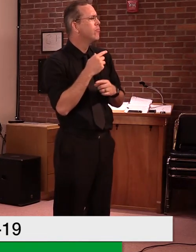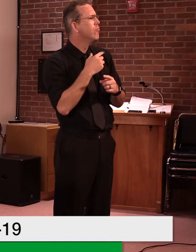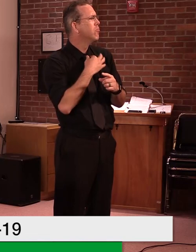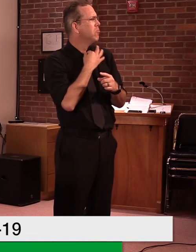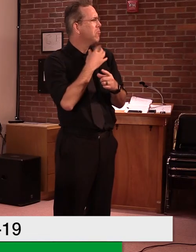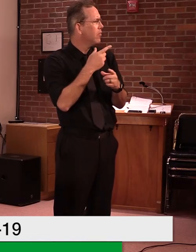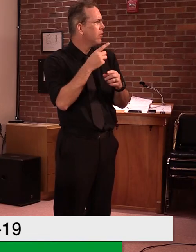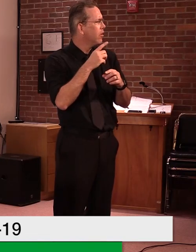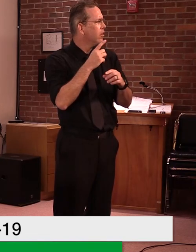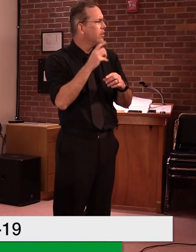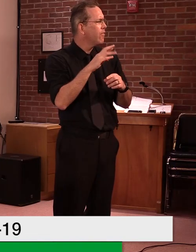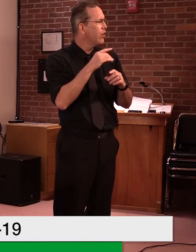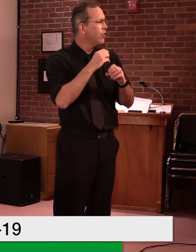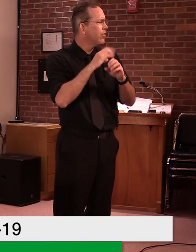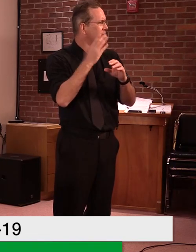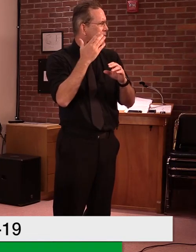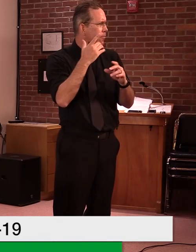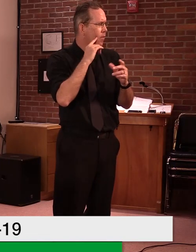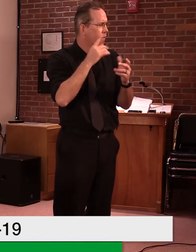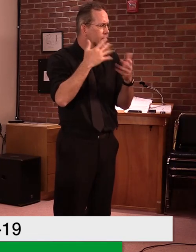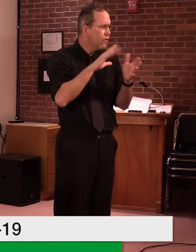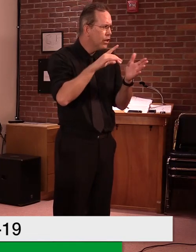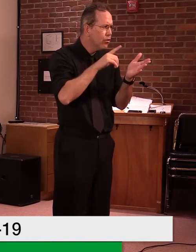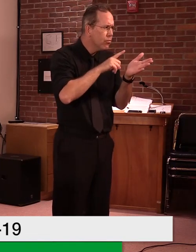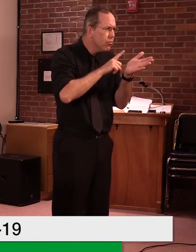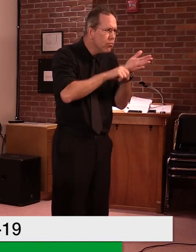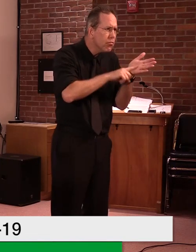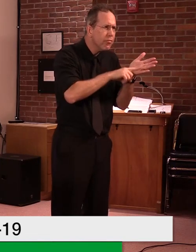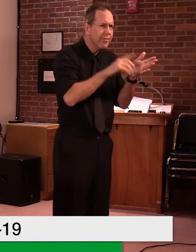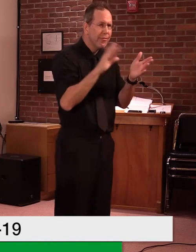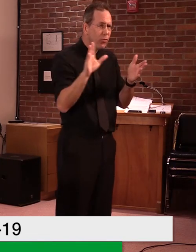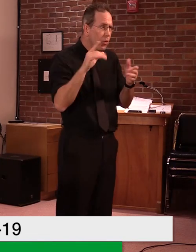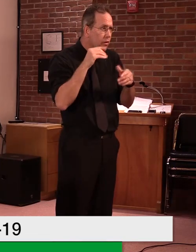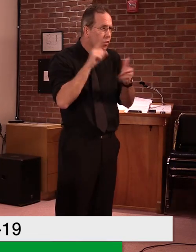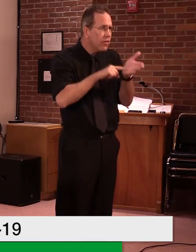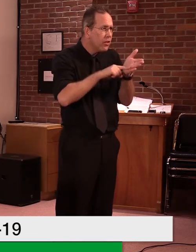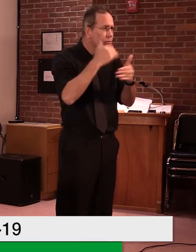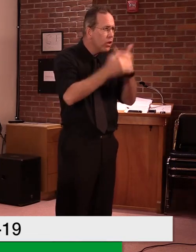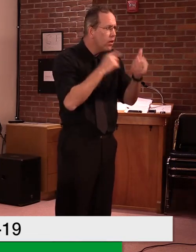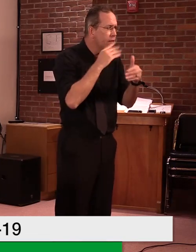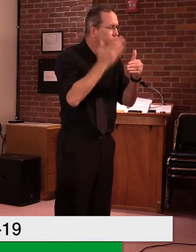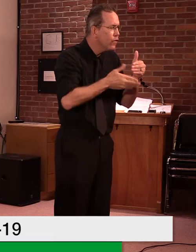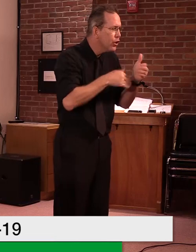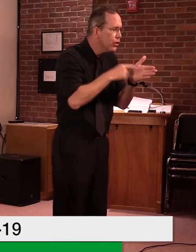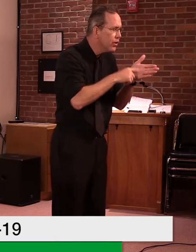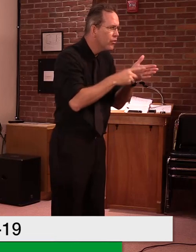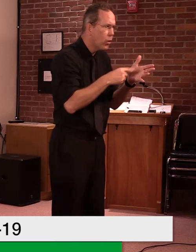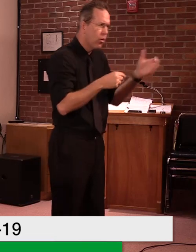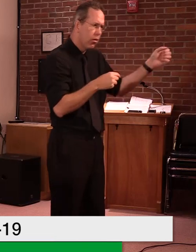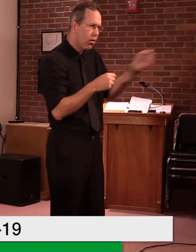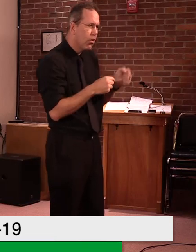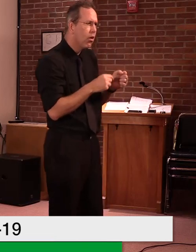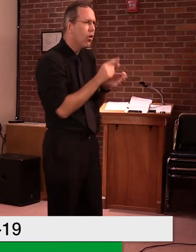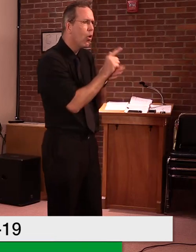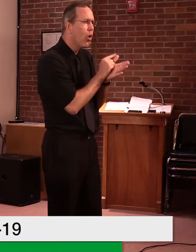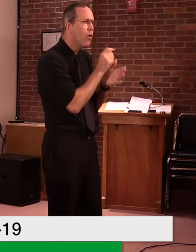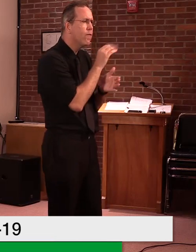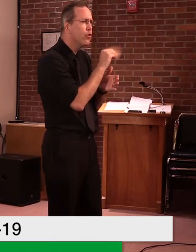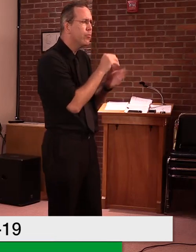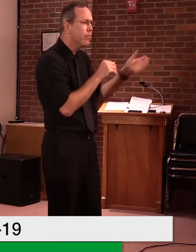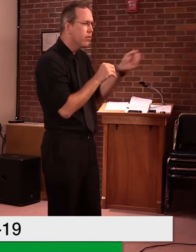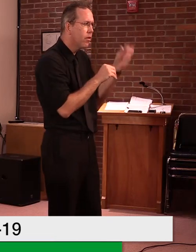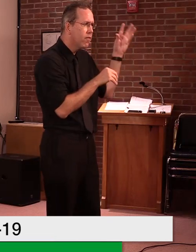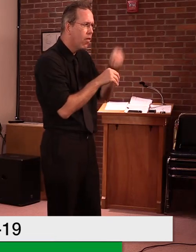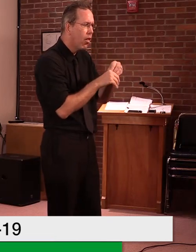Can you tell me what you know about any internal review? There wasn't one, Paul, and there should have